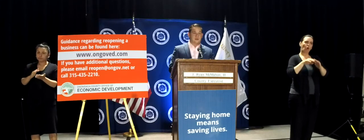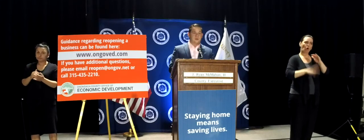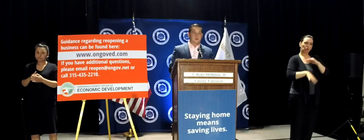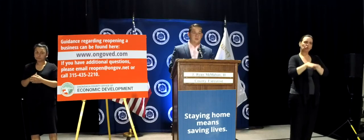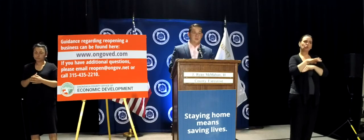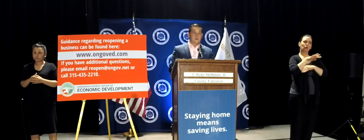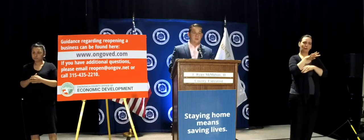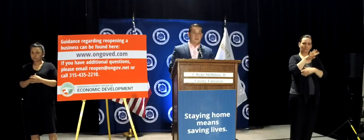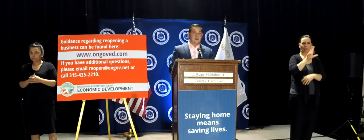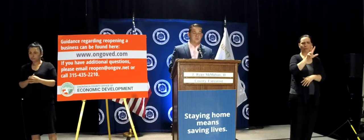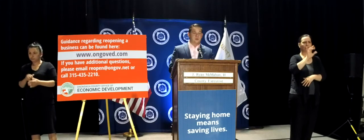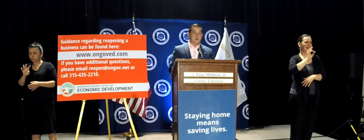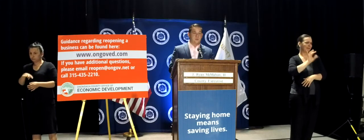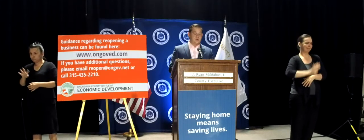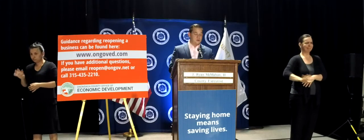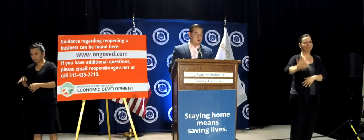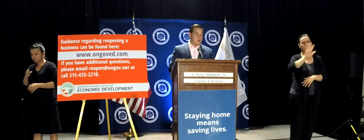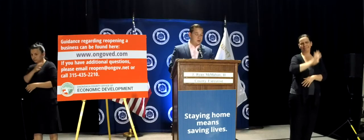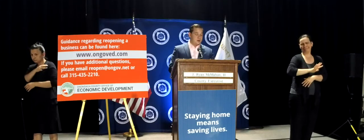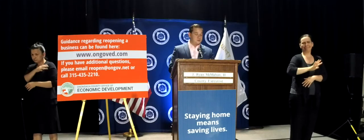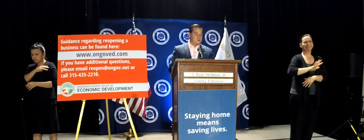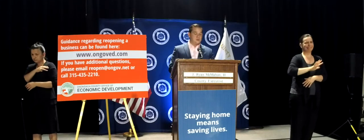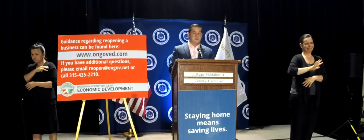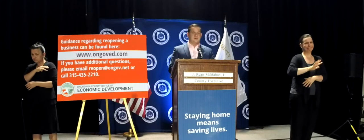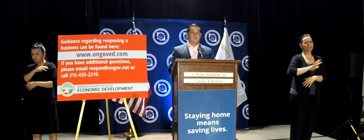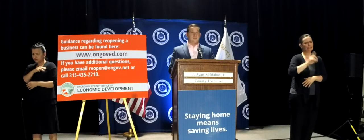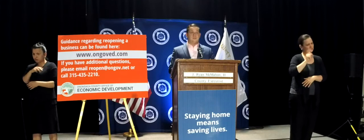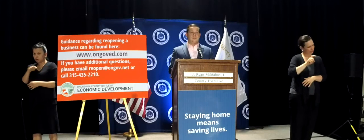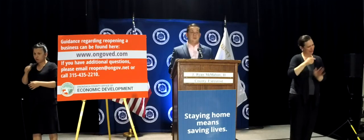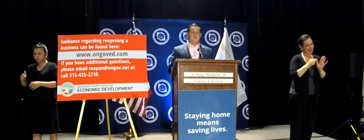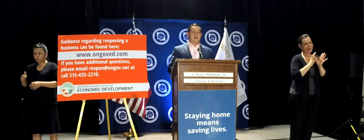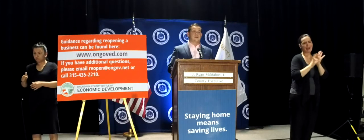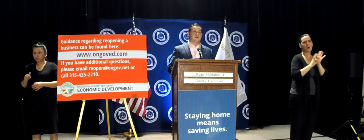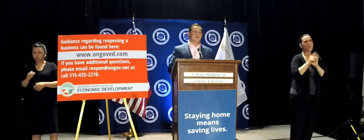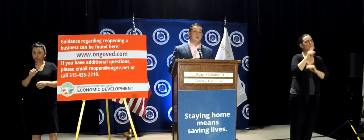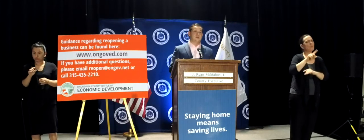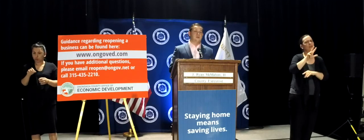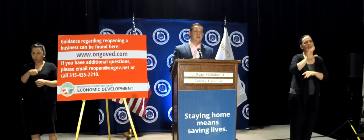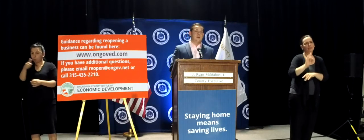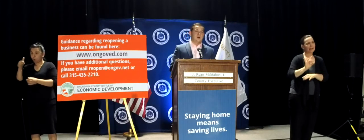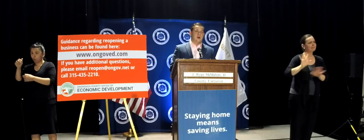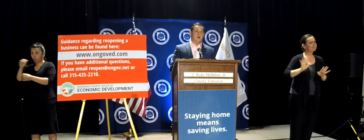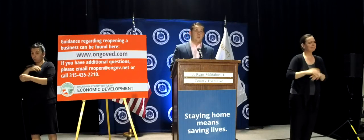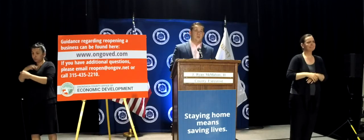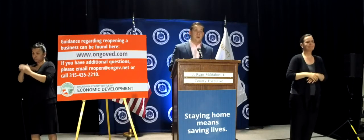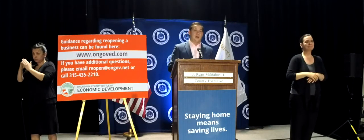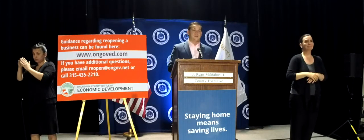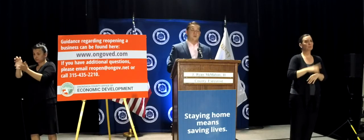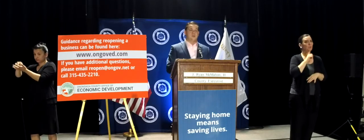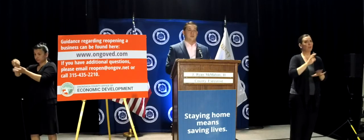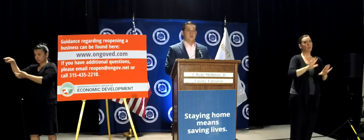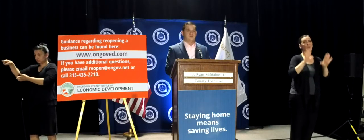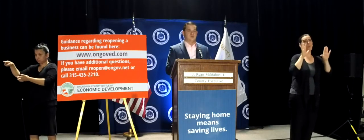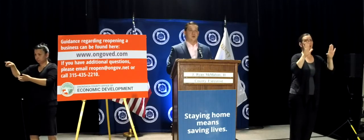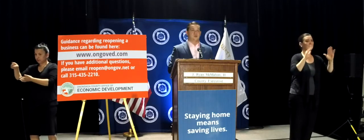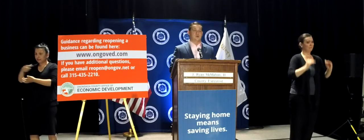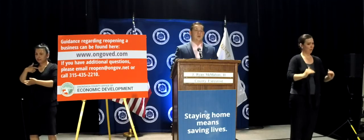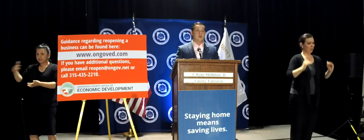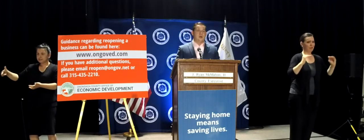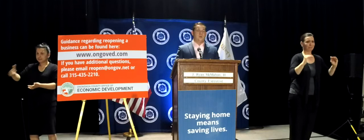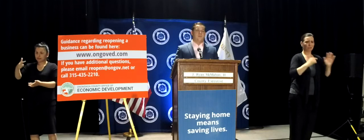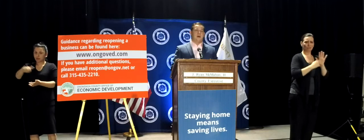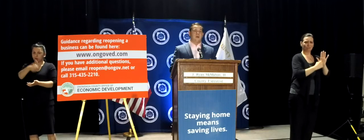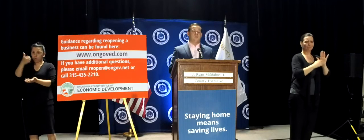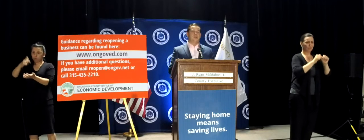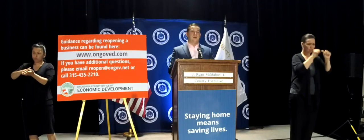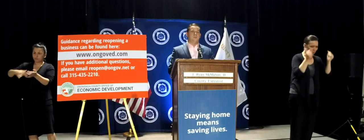folks that don't need to be in the hospital anymore, certainly in excellent condition with our hospitalization infrastructure,